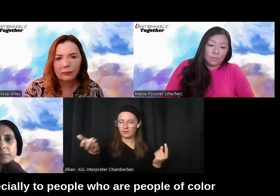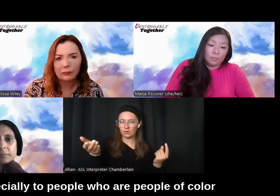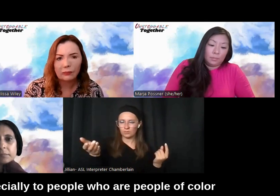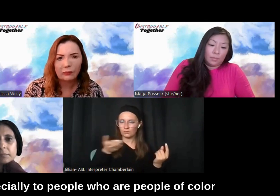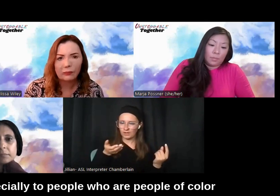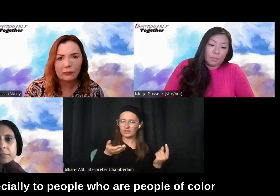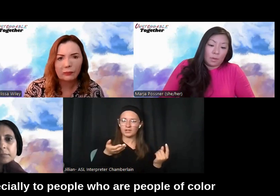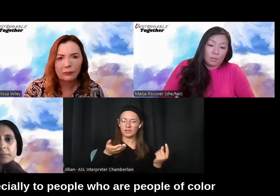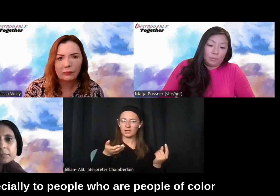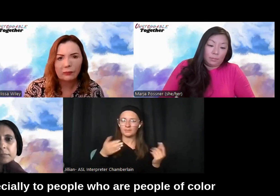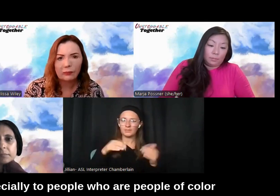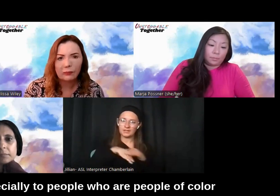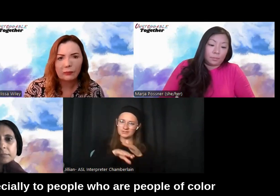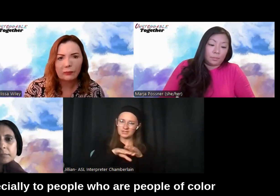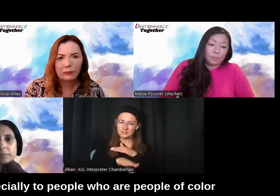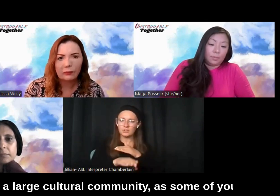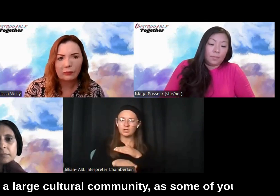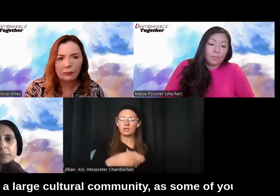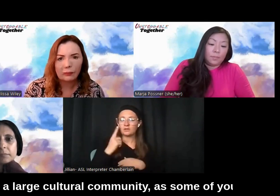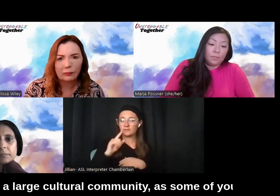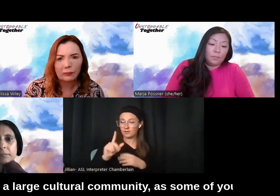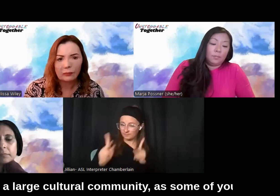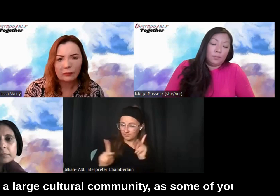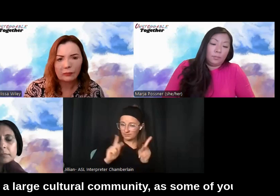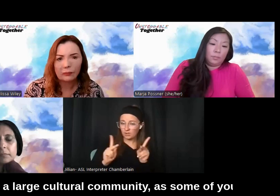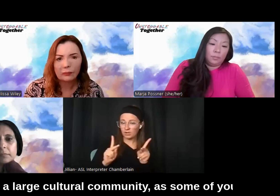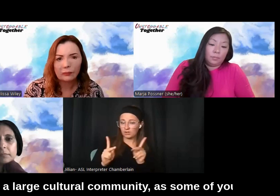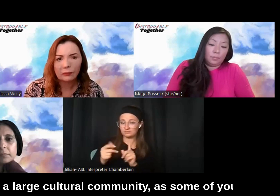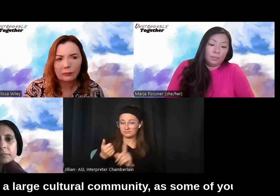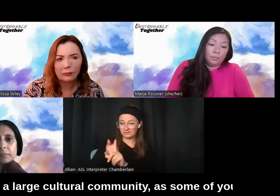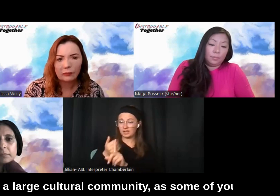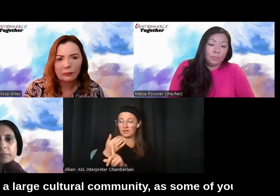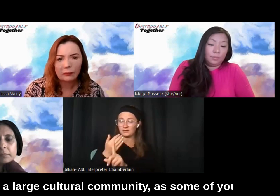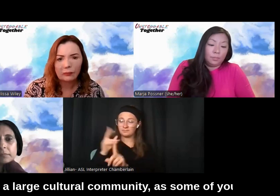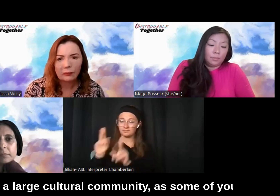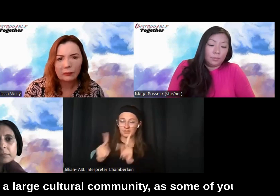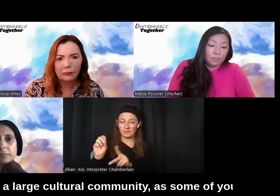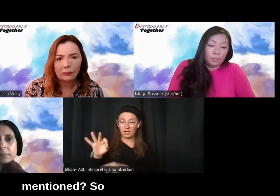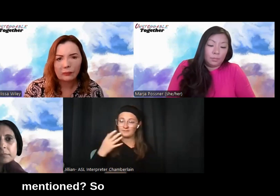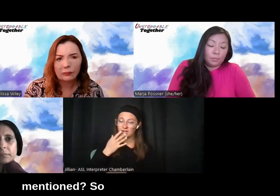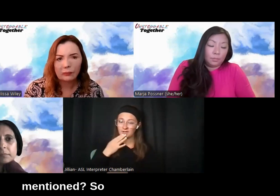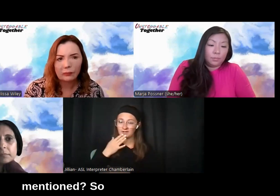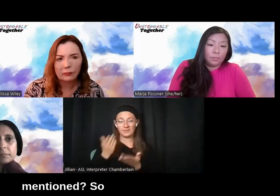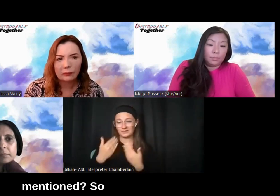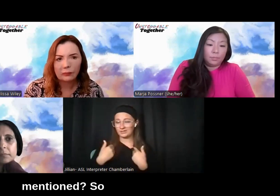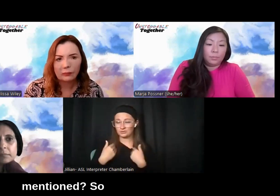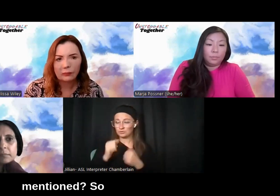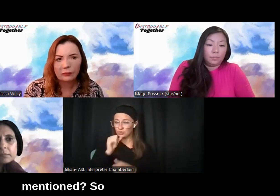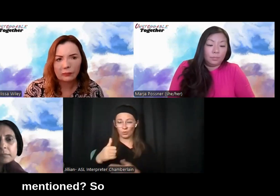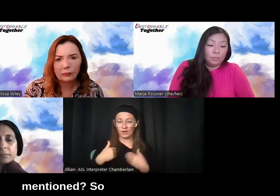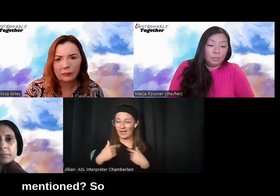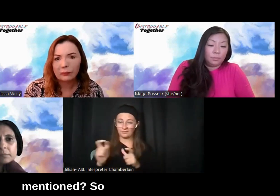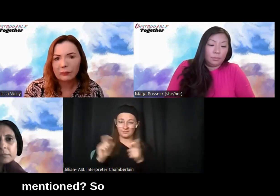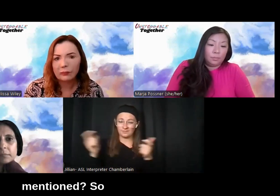accessible, especially to people who are people of color who may not have a large cultural community, as some of you have mentioned?